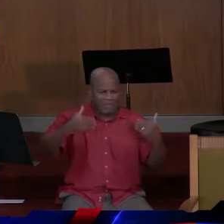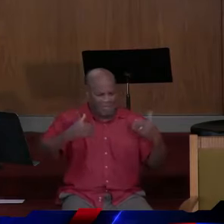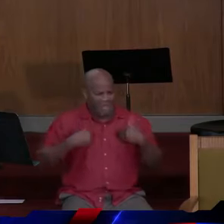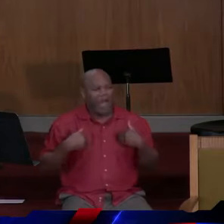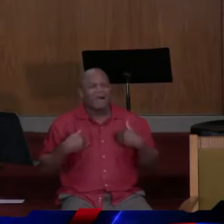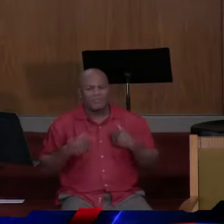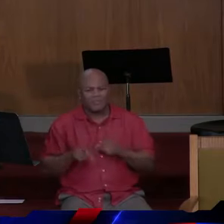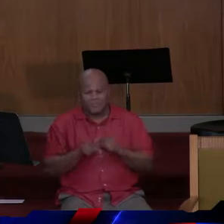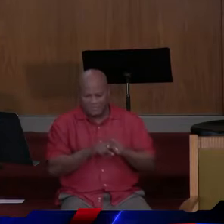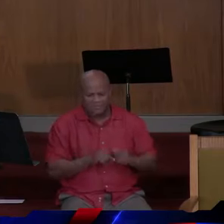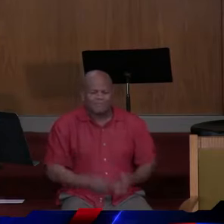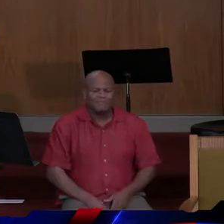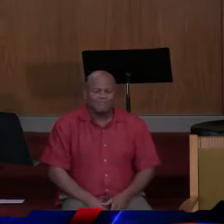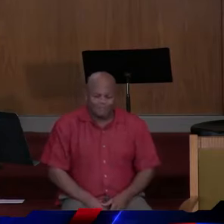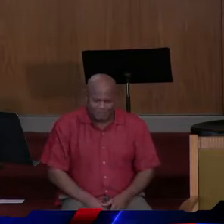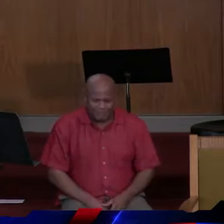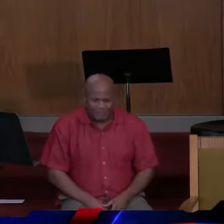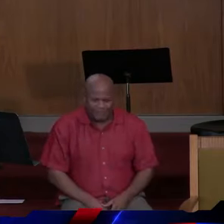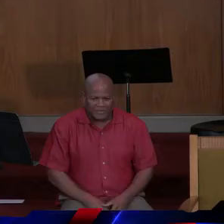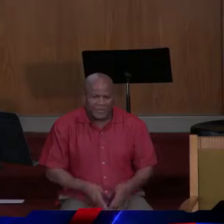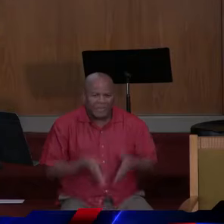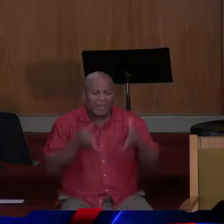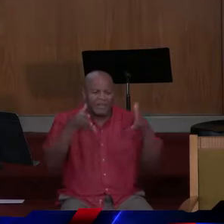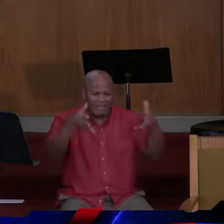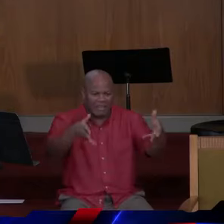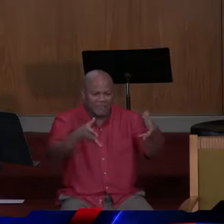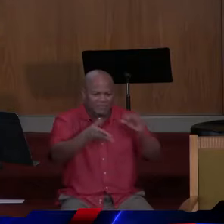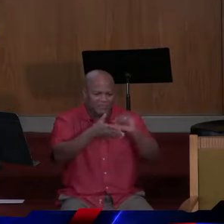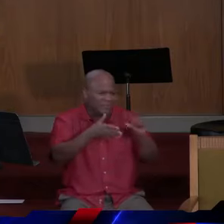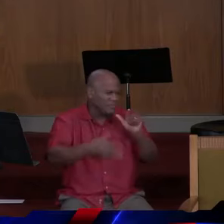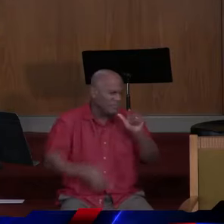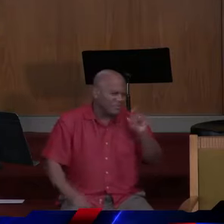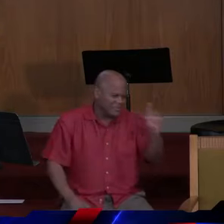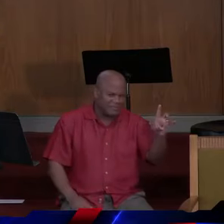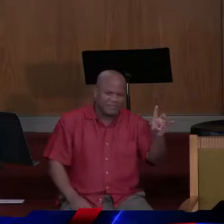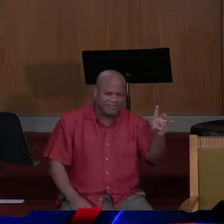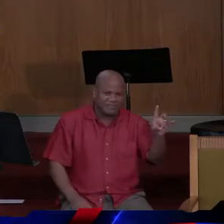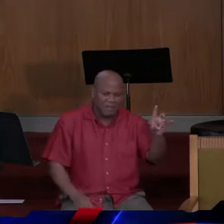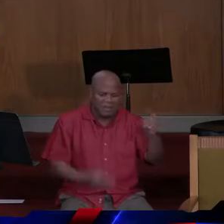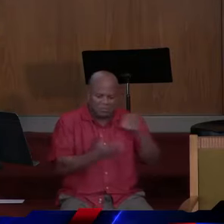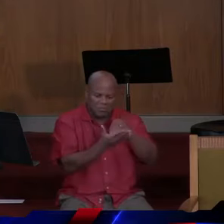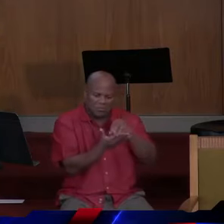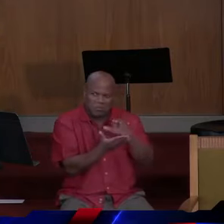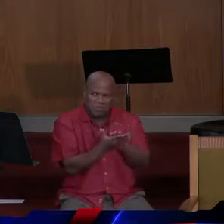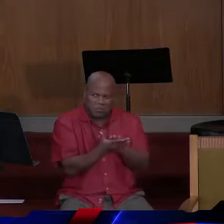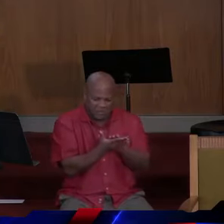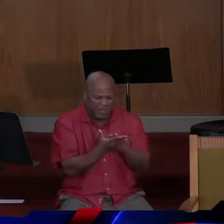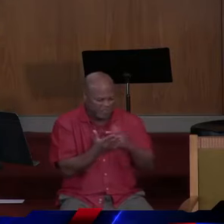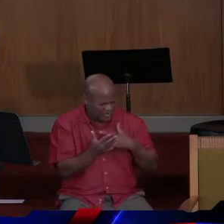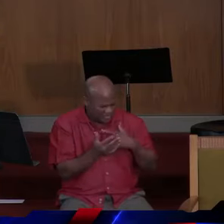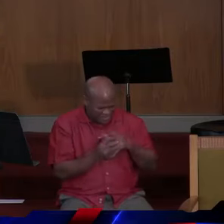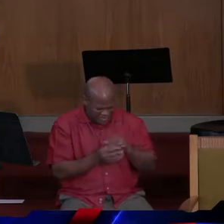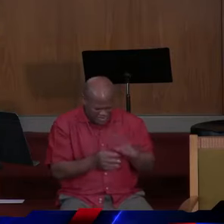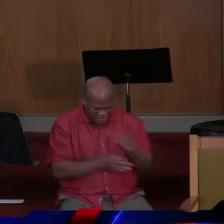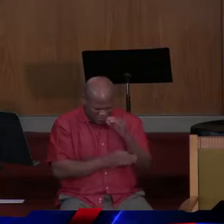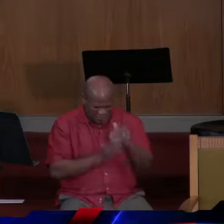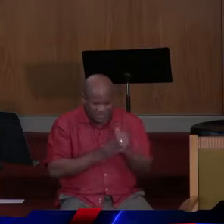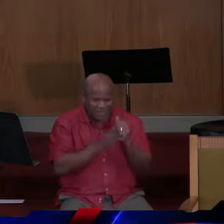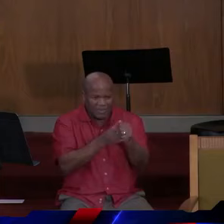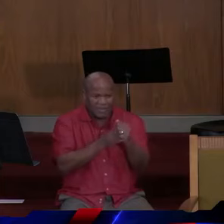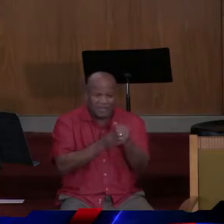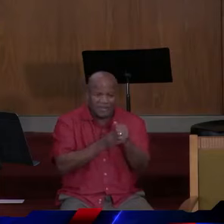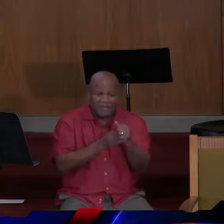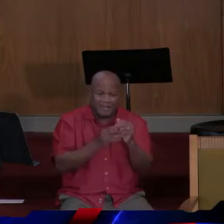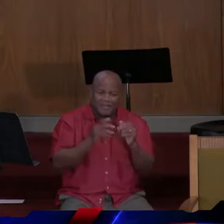And I'll leave you. Look at 27. I wasn't even going to preach it. I put it on there in case we got it, but I feel led by the Spirit. And they shall put